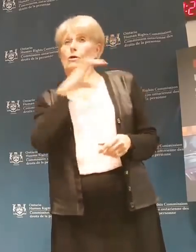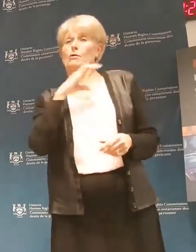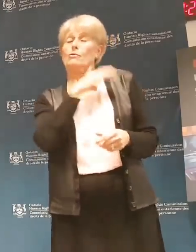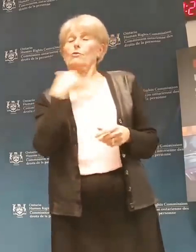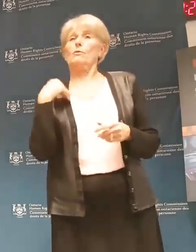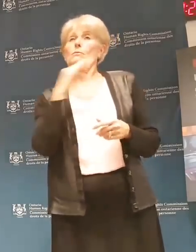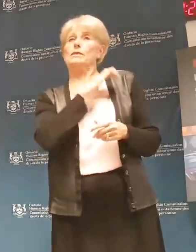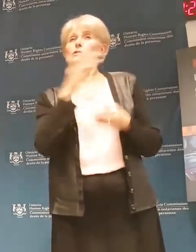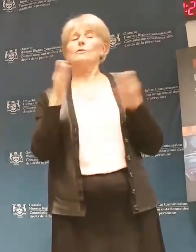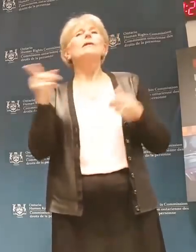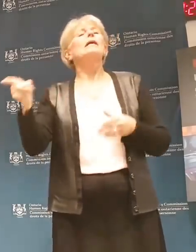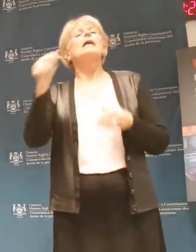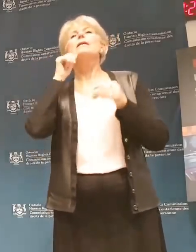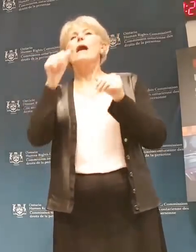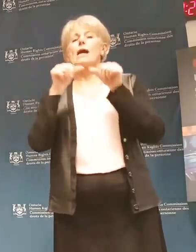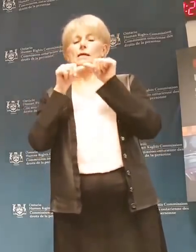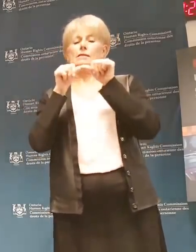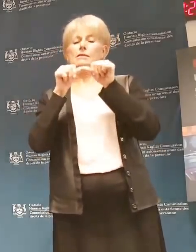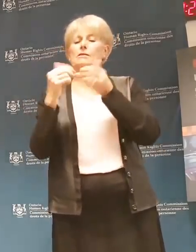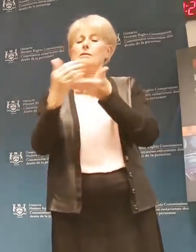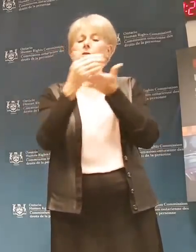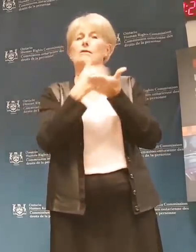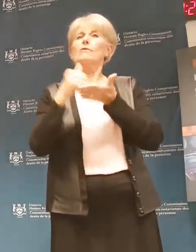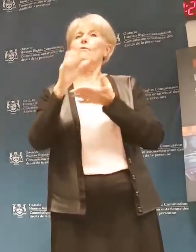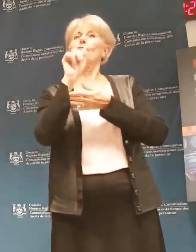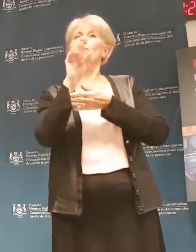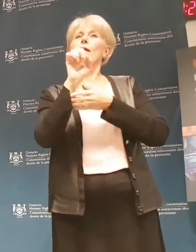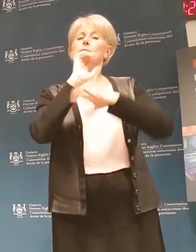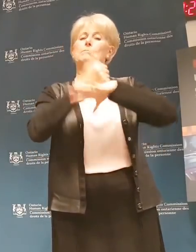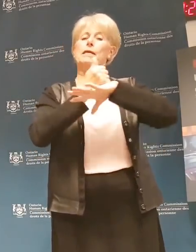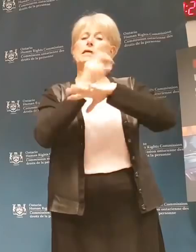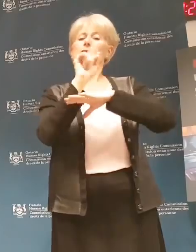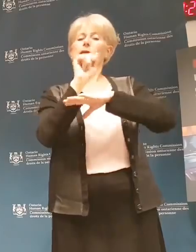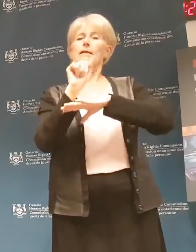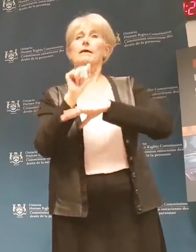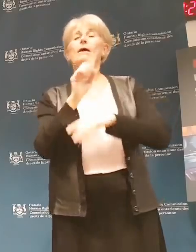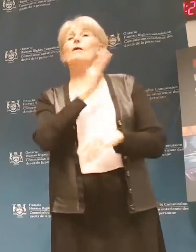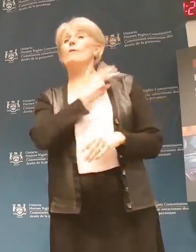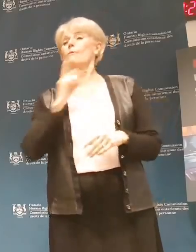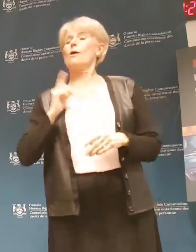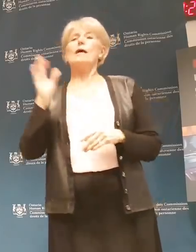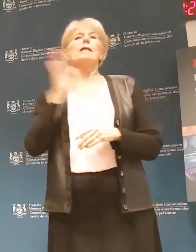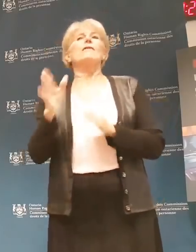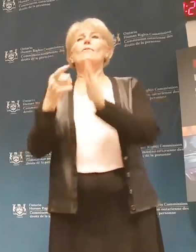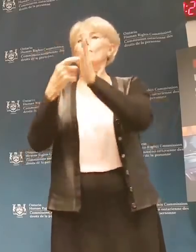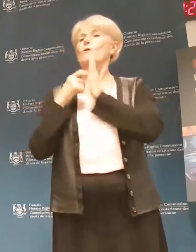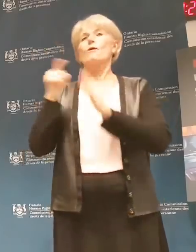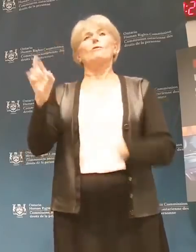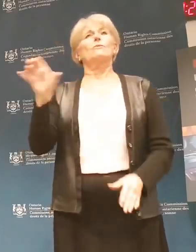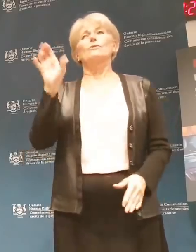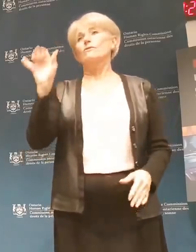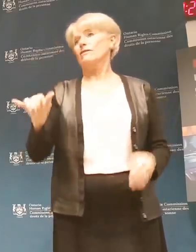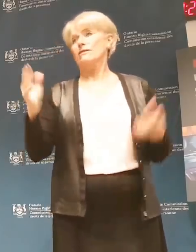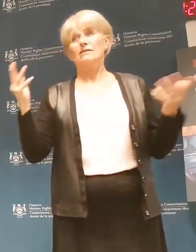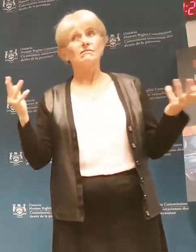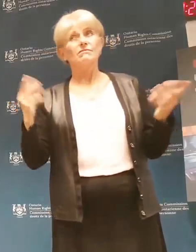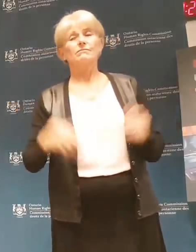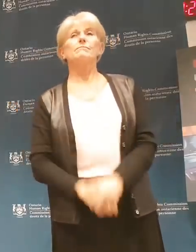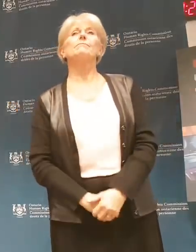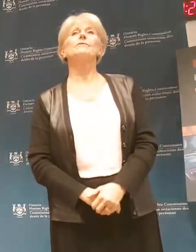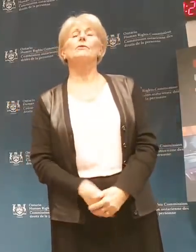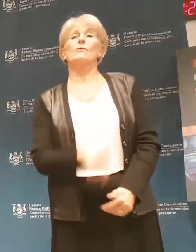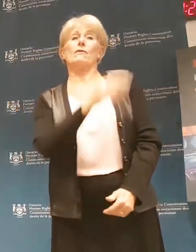does not consistently collect race-based data, and the board has never required them to do so.